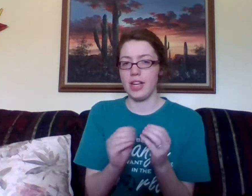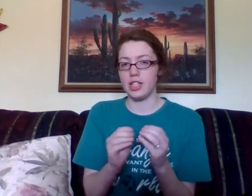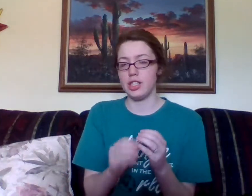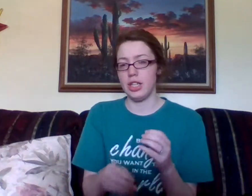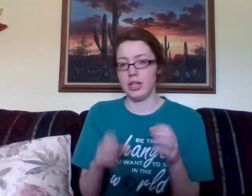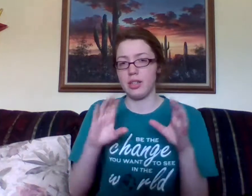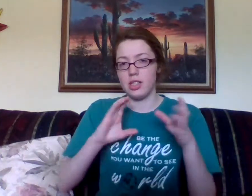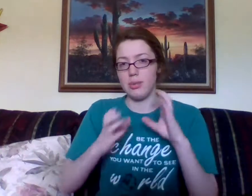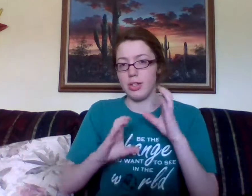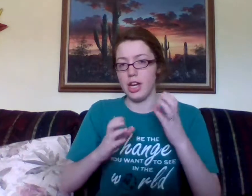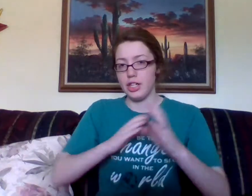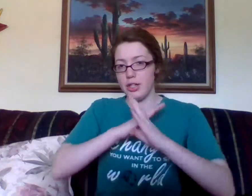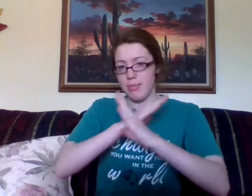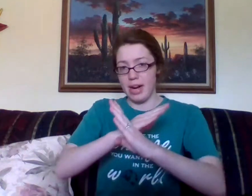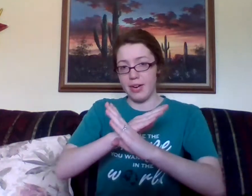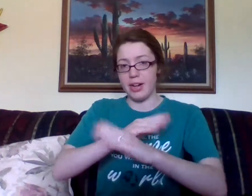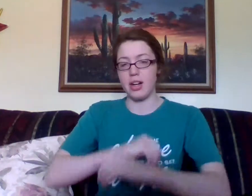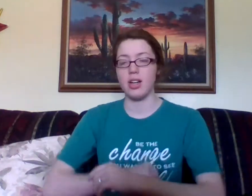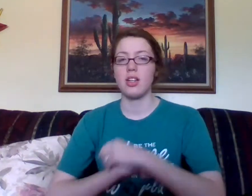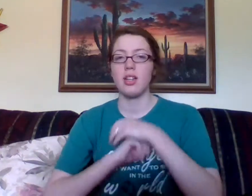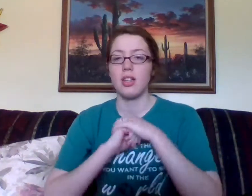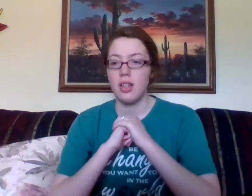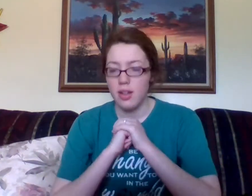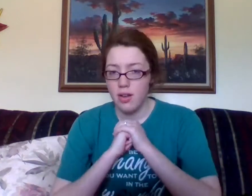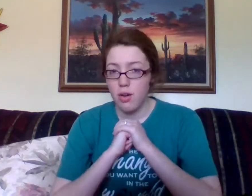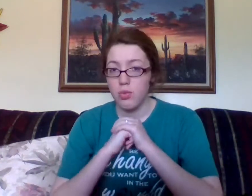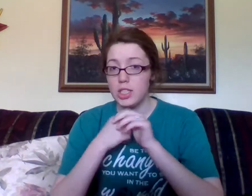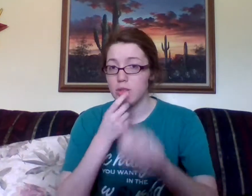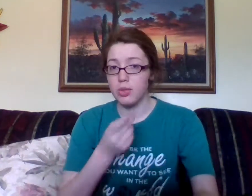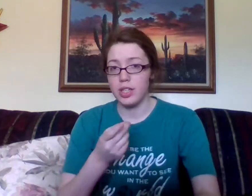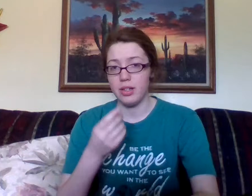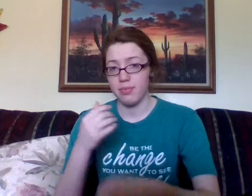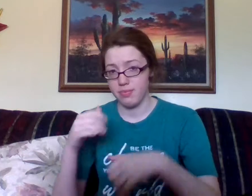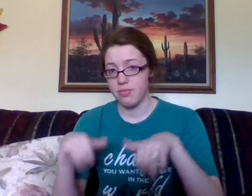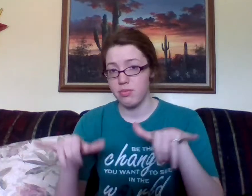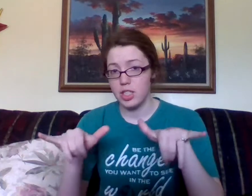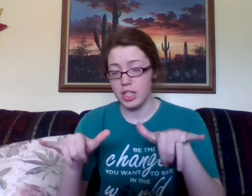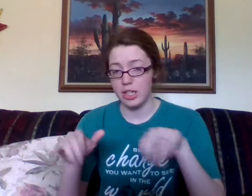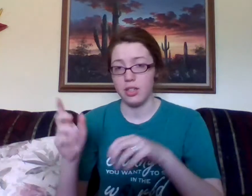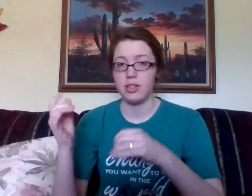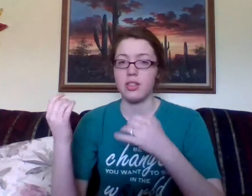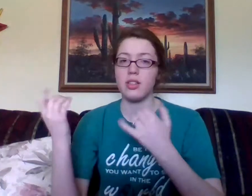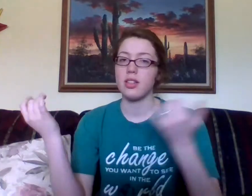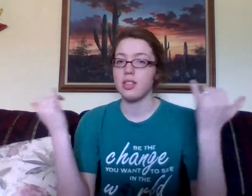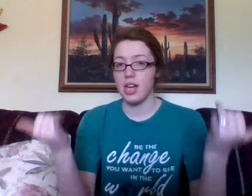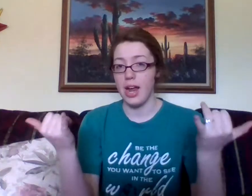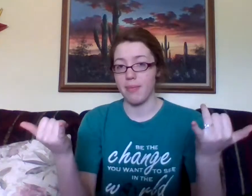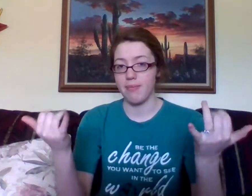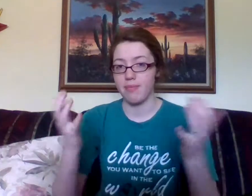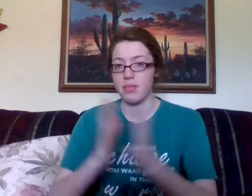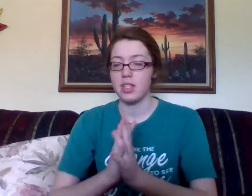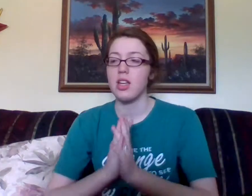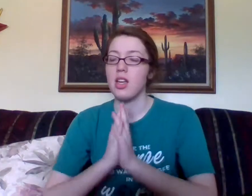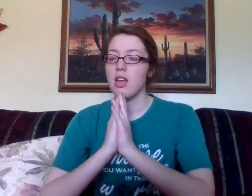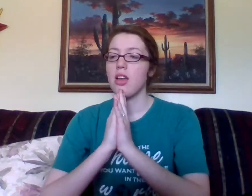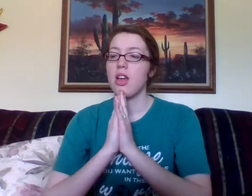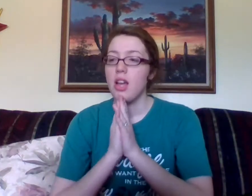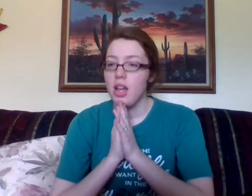fix the communication barrier, which is real still today.